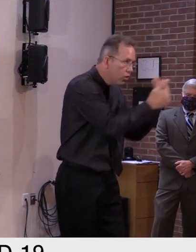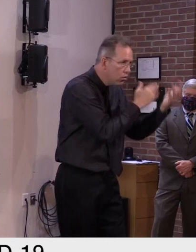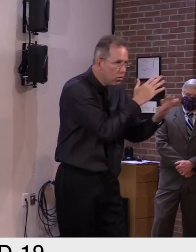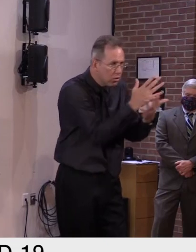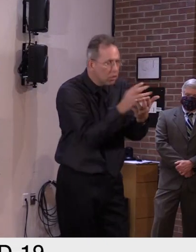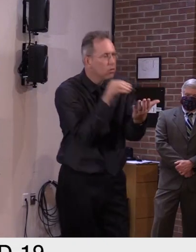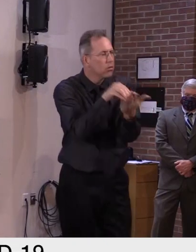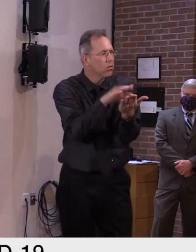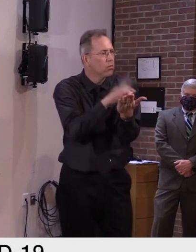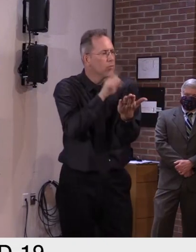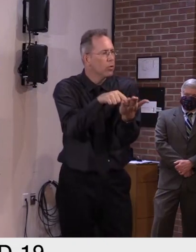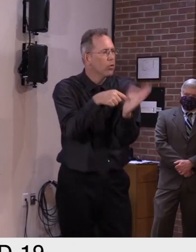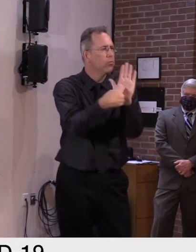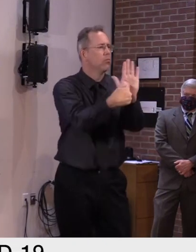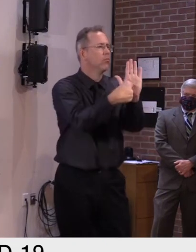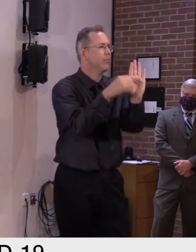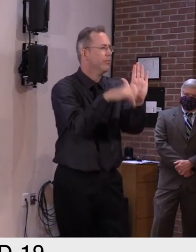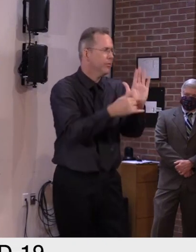Kat? And then,